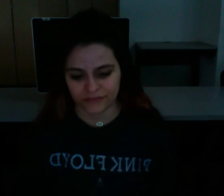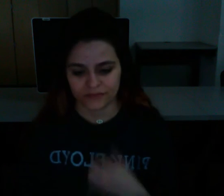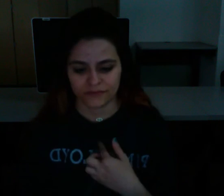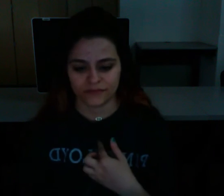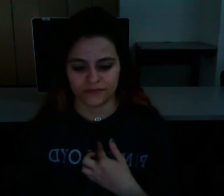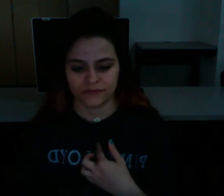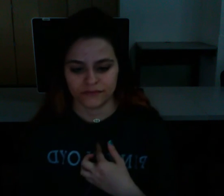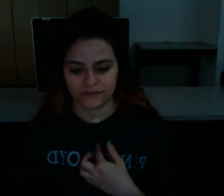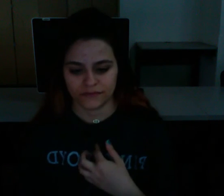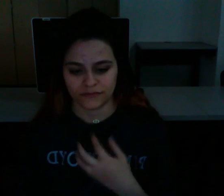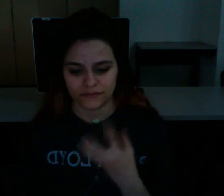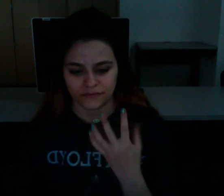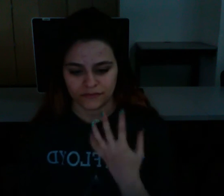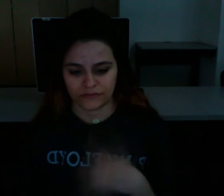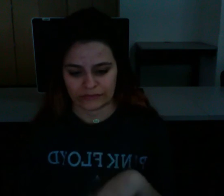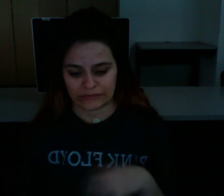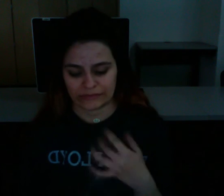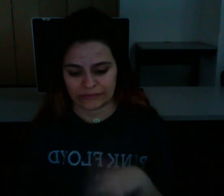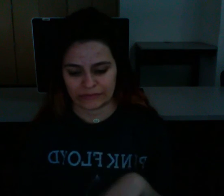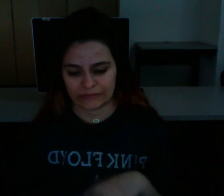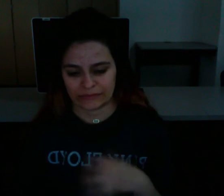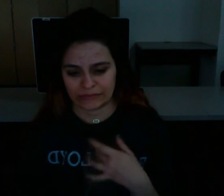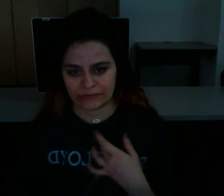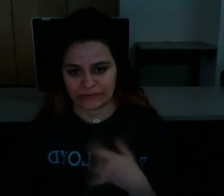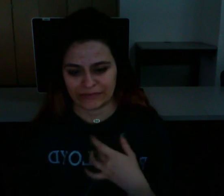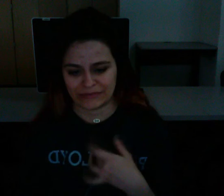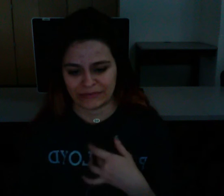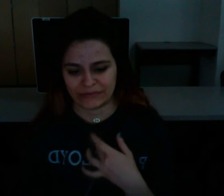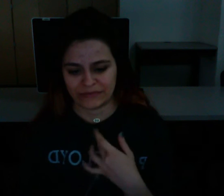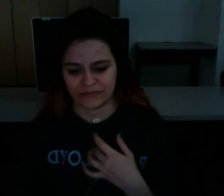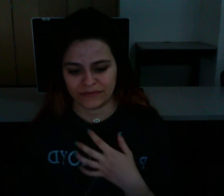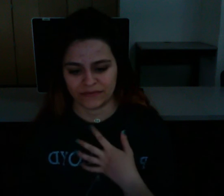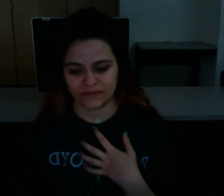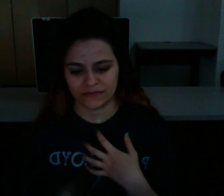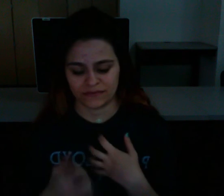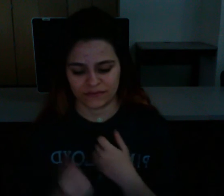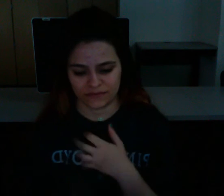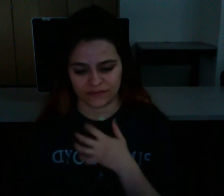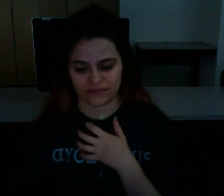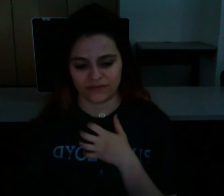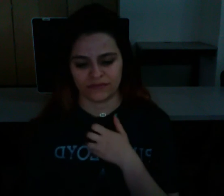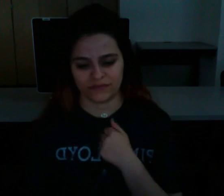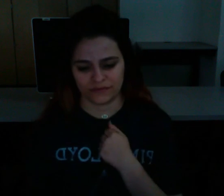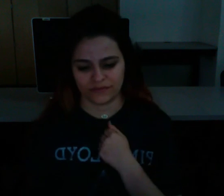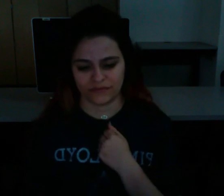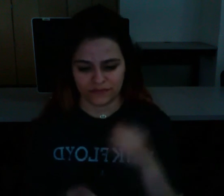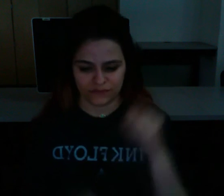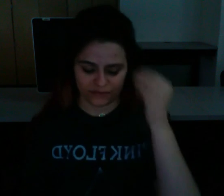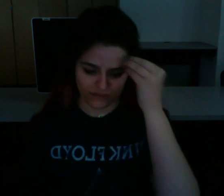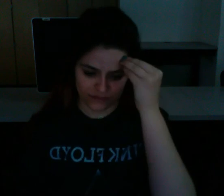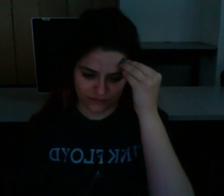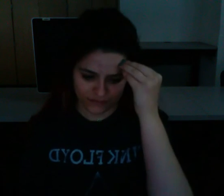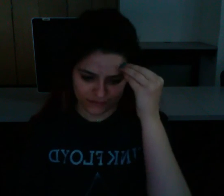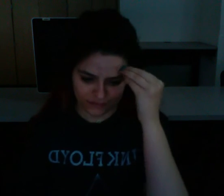of register ink printing, that prevents those white gaps. Now, again, that's a live effect, so I could go up to